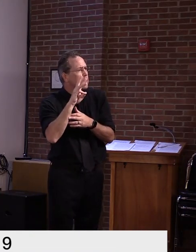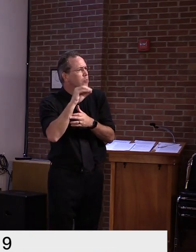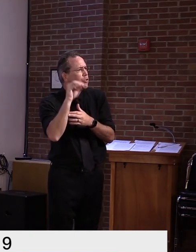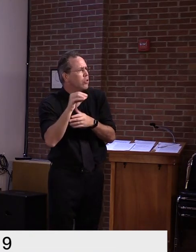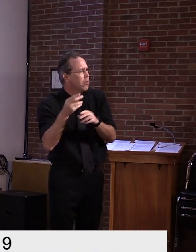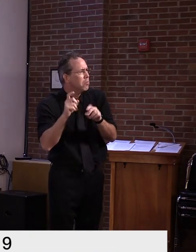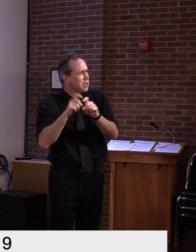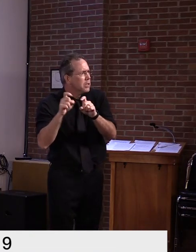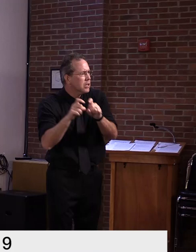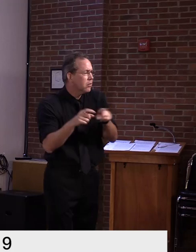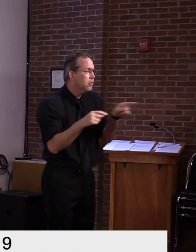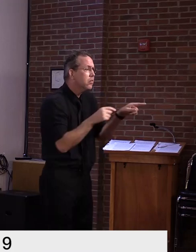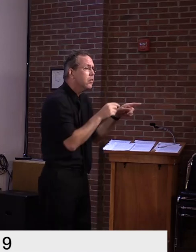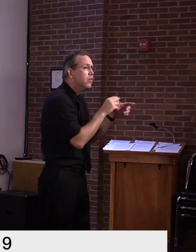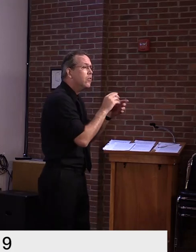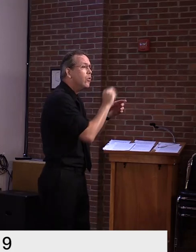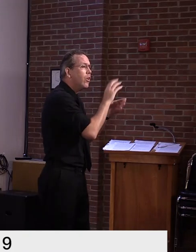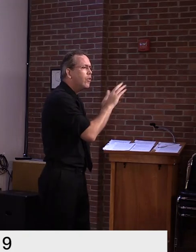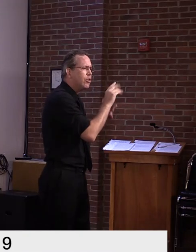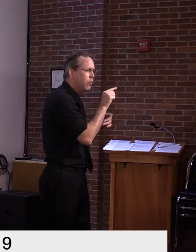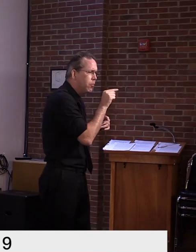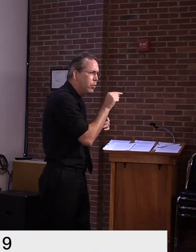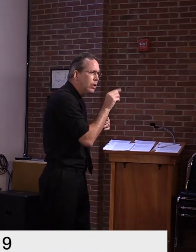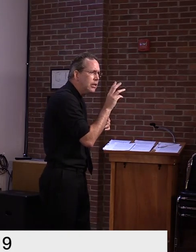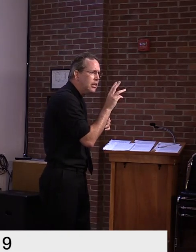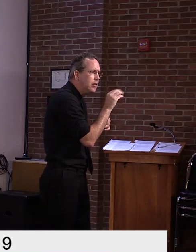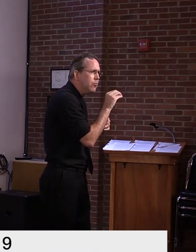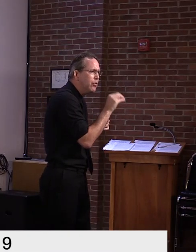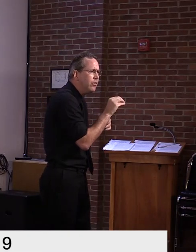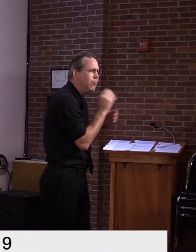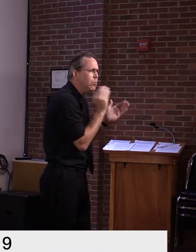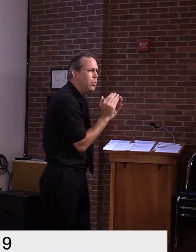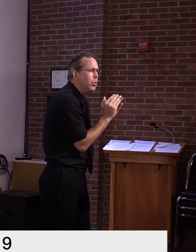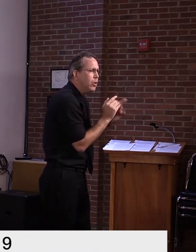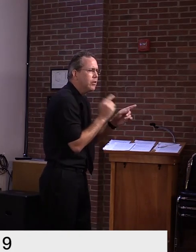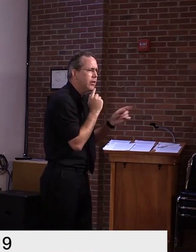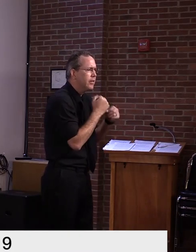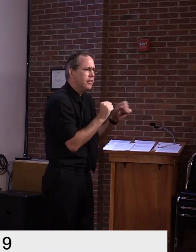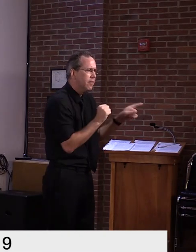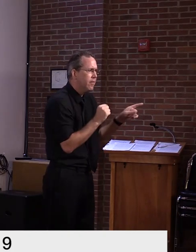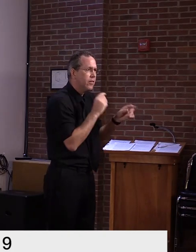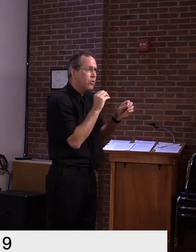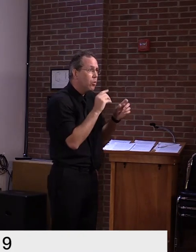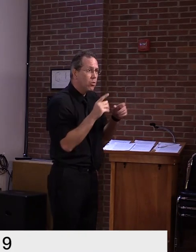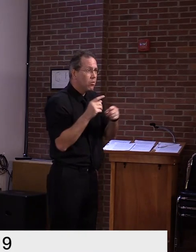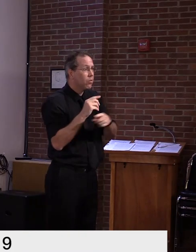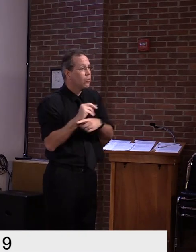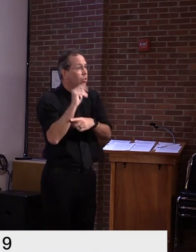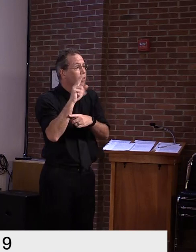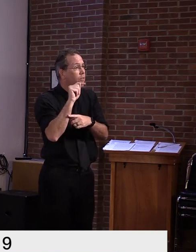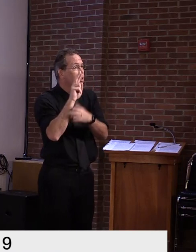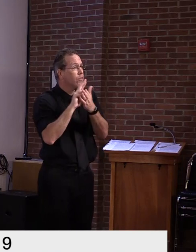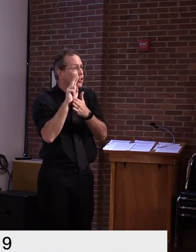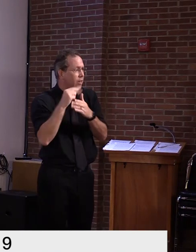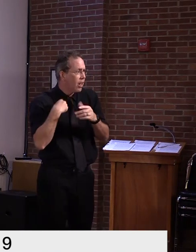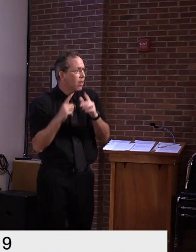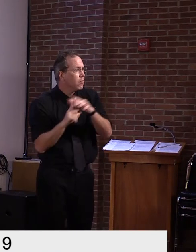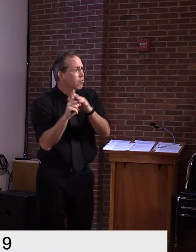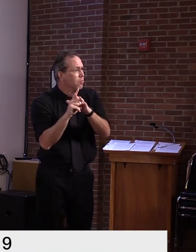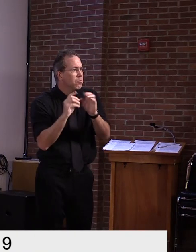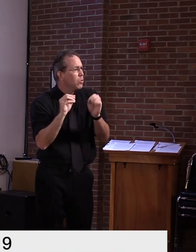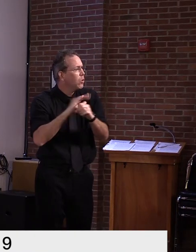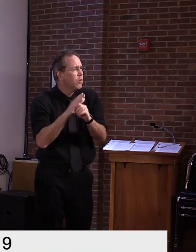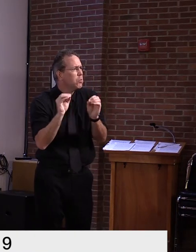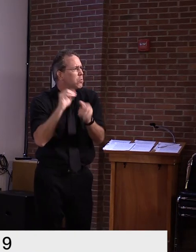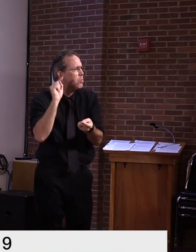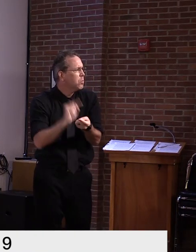University has had zero positive tests, while UNC is really leading the country, unfortunately, in terms of the number of tests that they've had